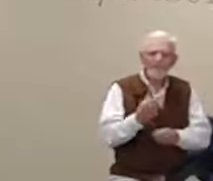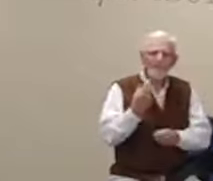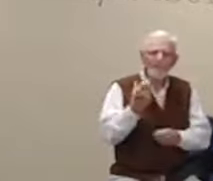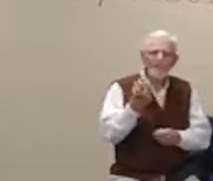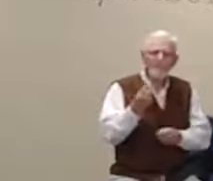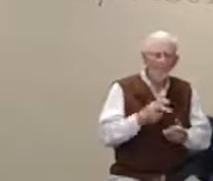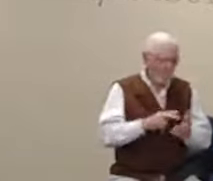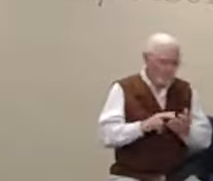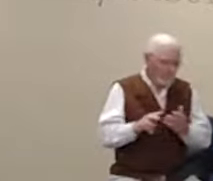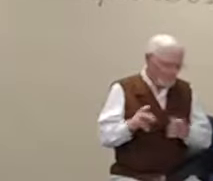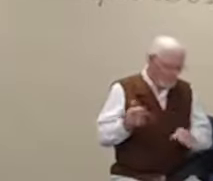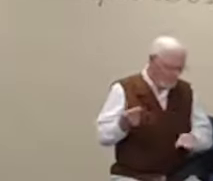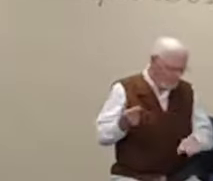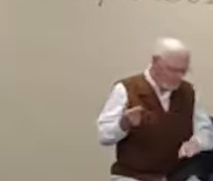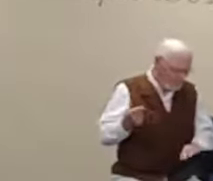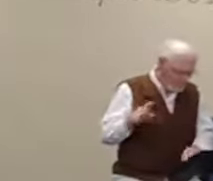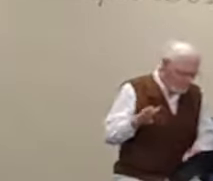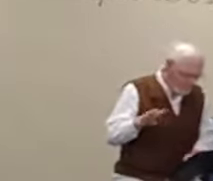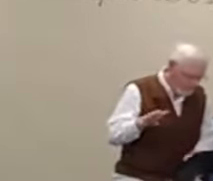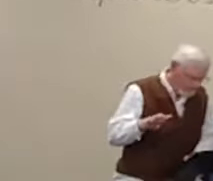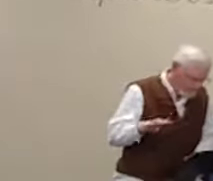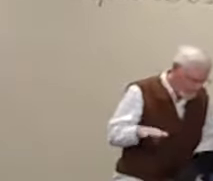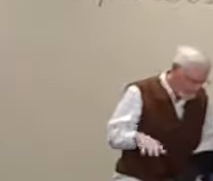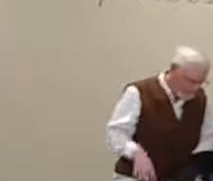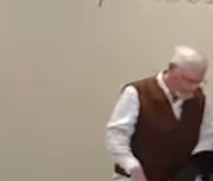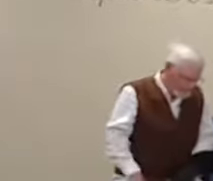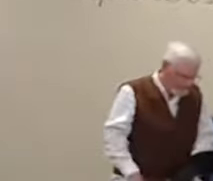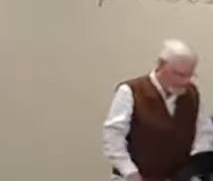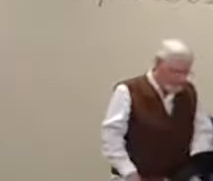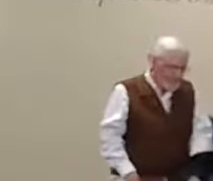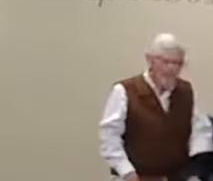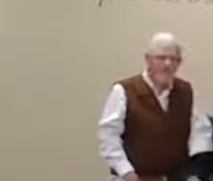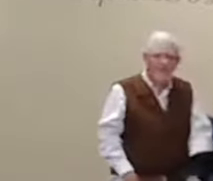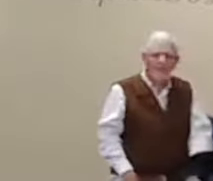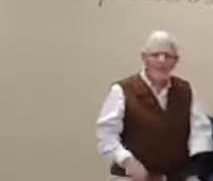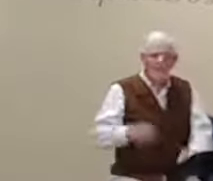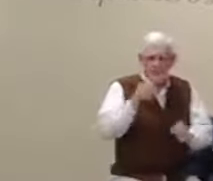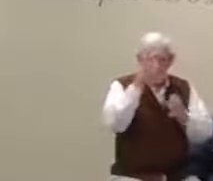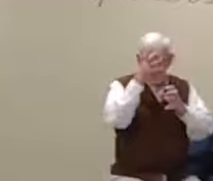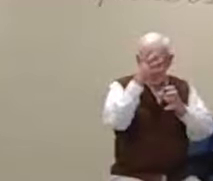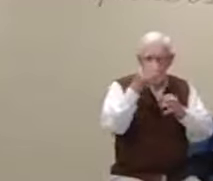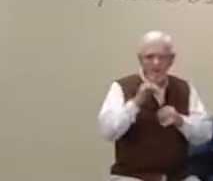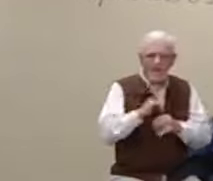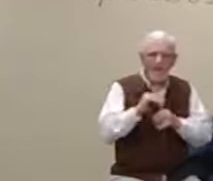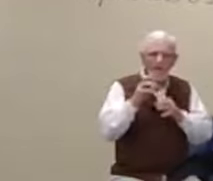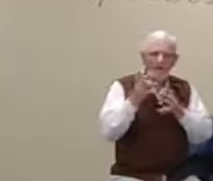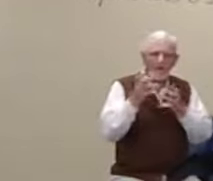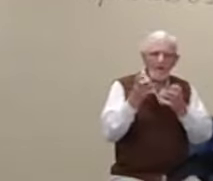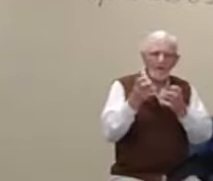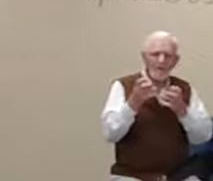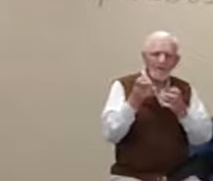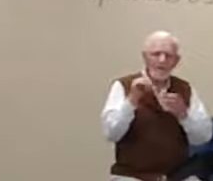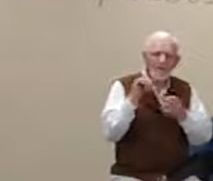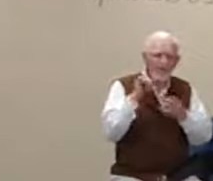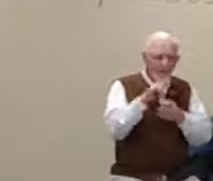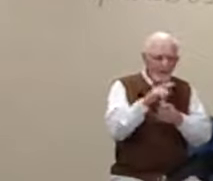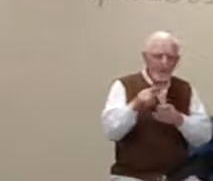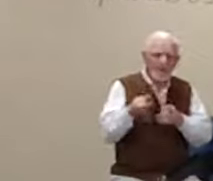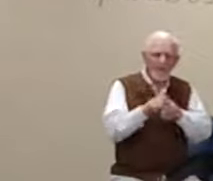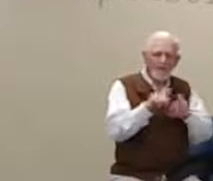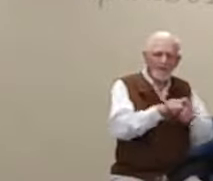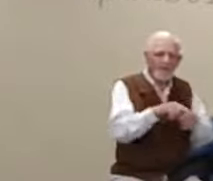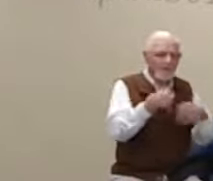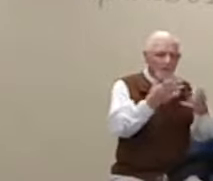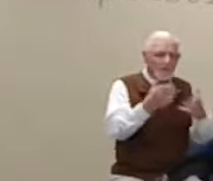verse 24. We've really run out of time. Verse 24. Father, I will that they also whom thou hast given me